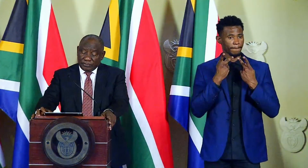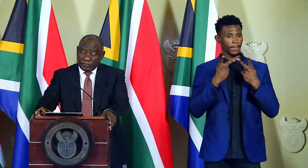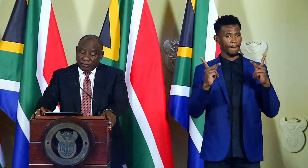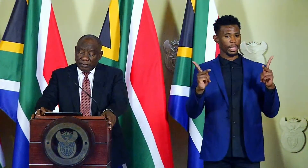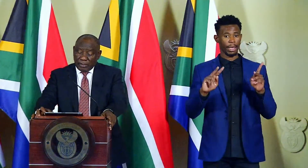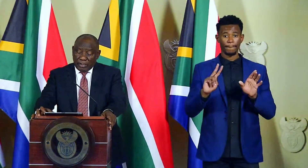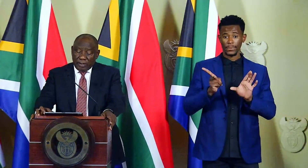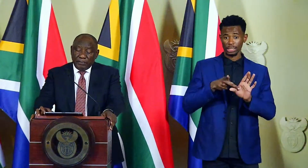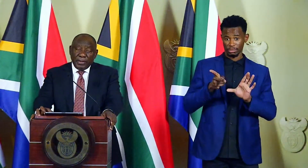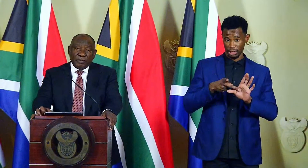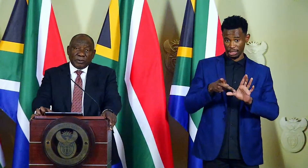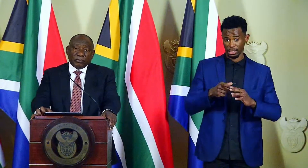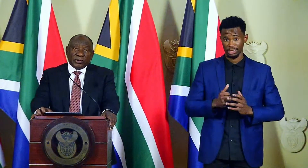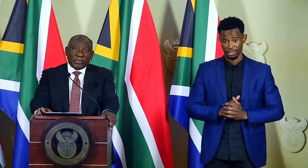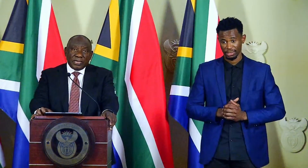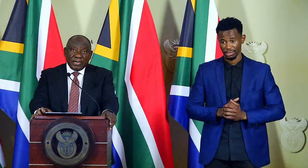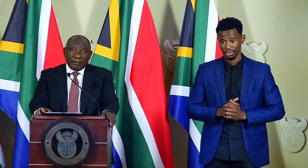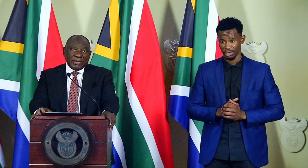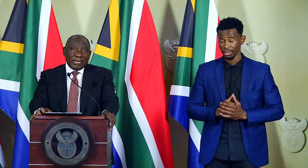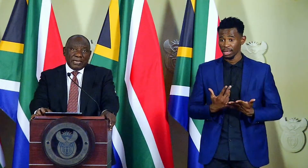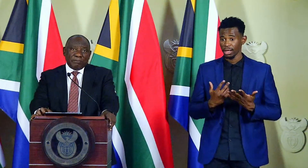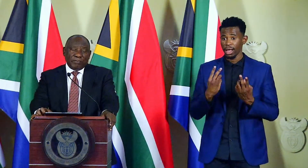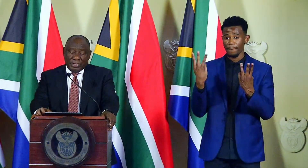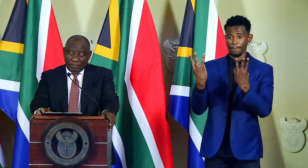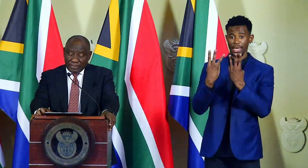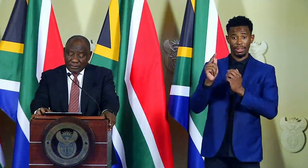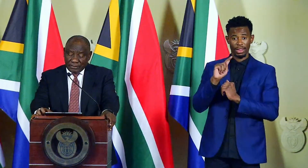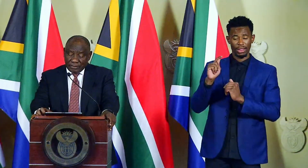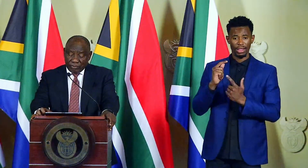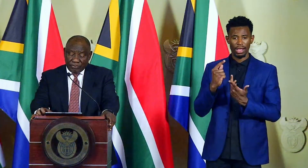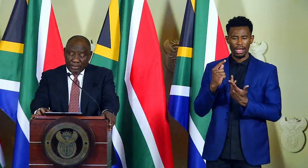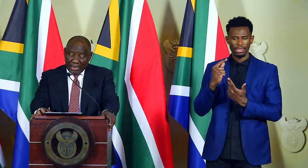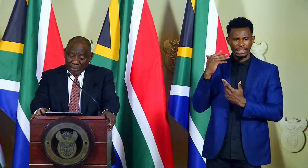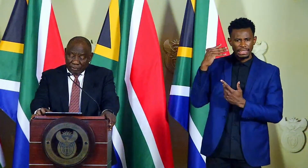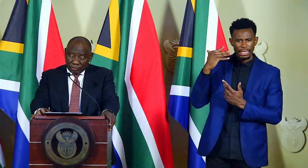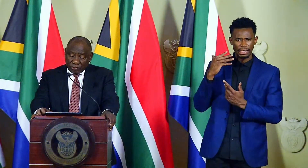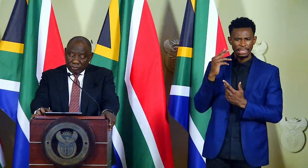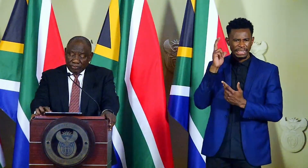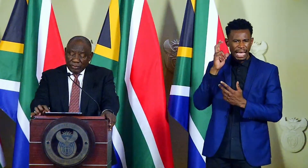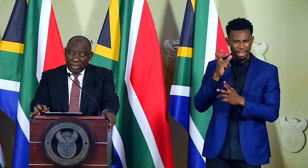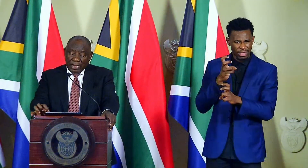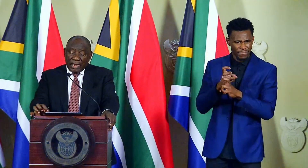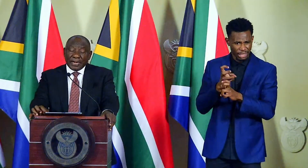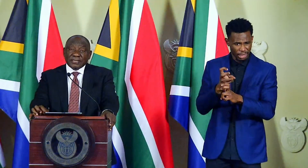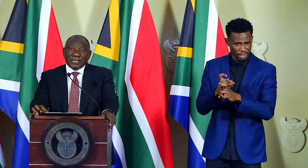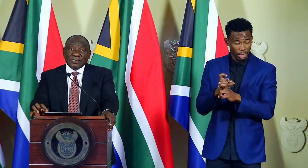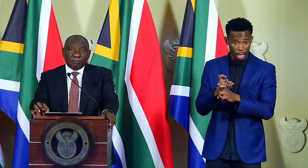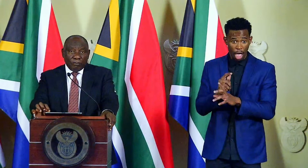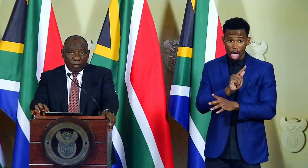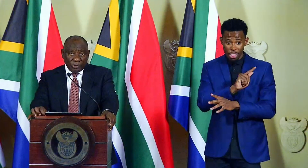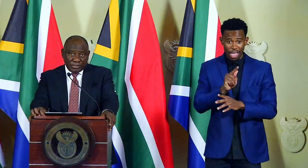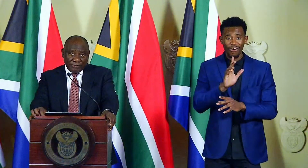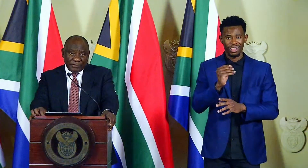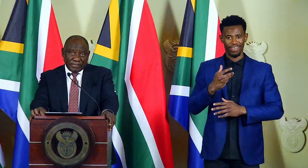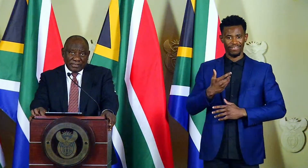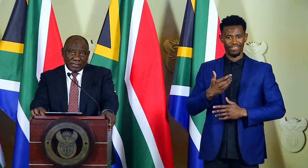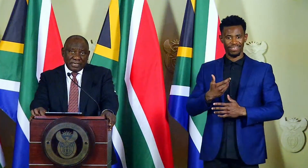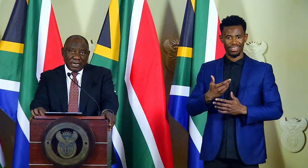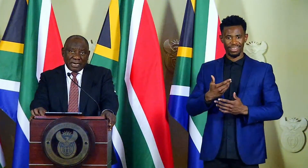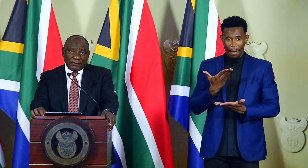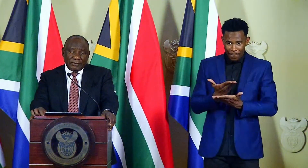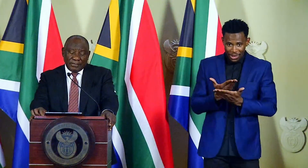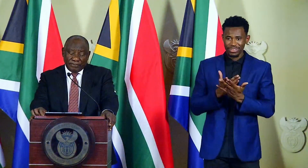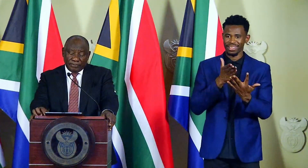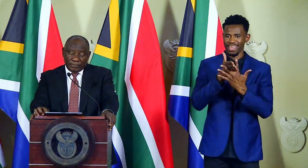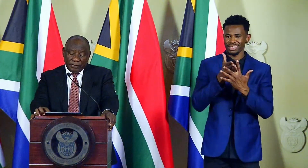participation. People with hearing impairments will be able to access more services